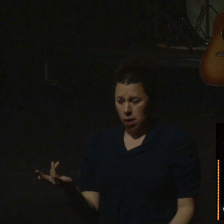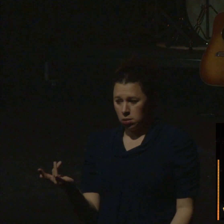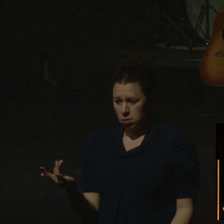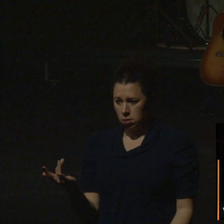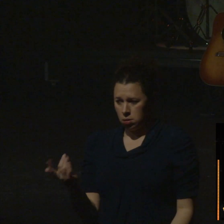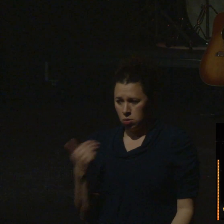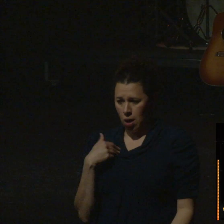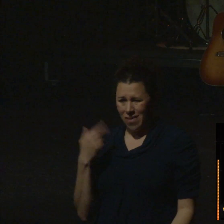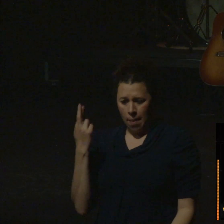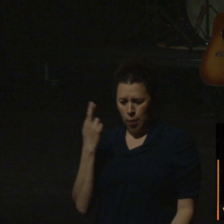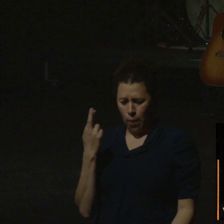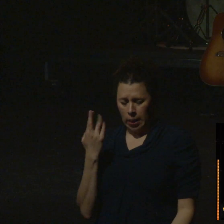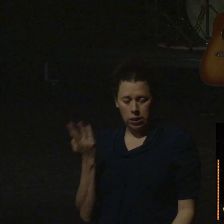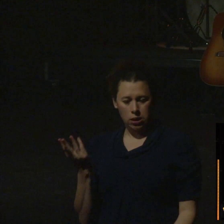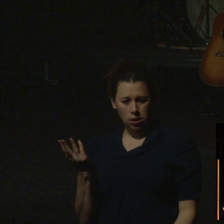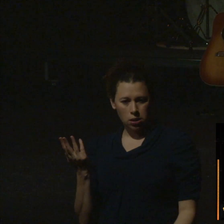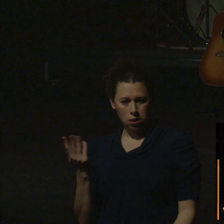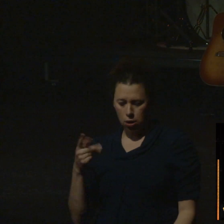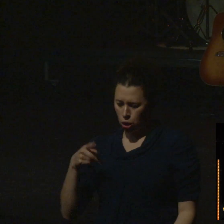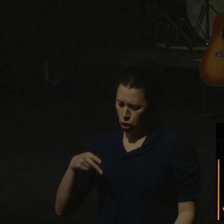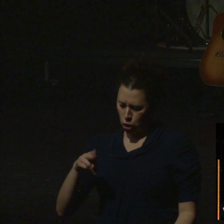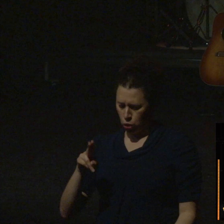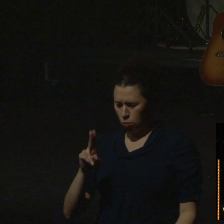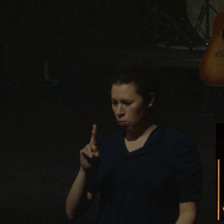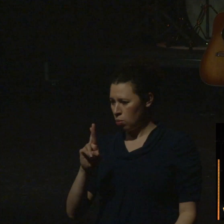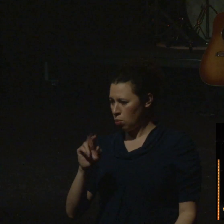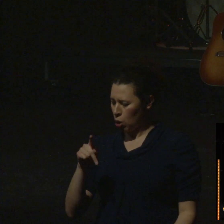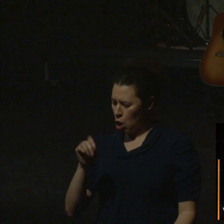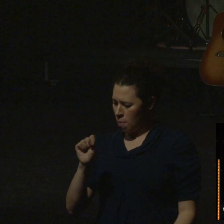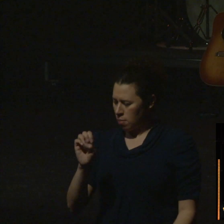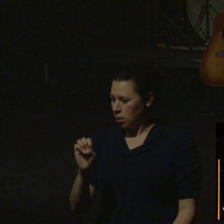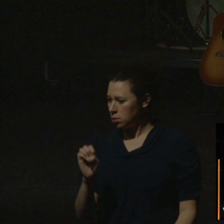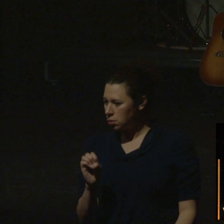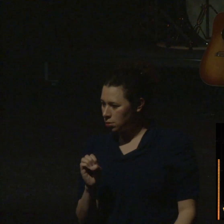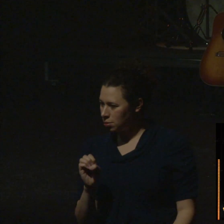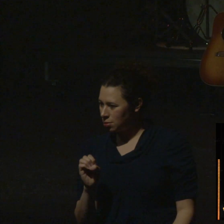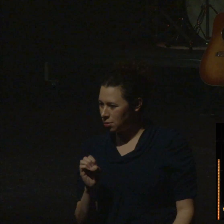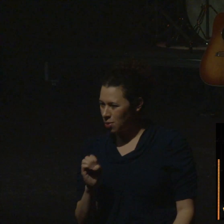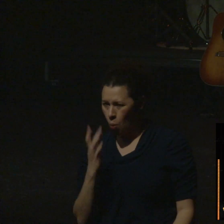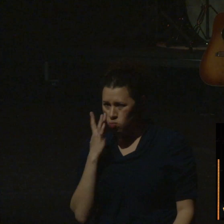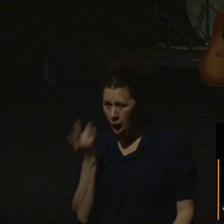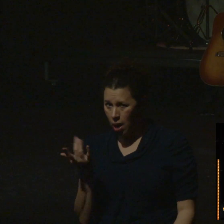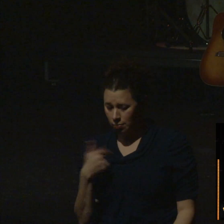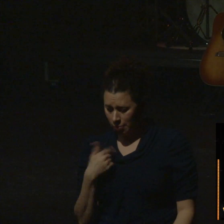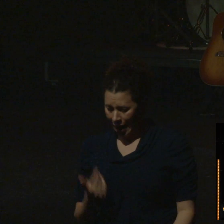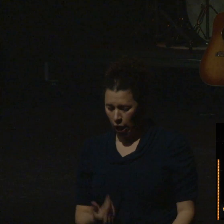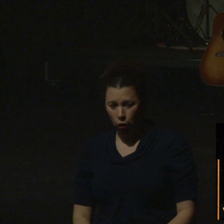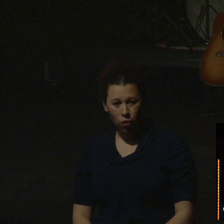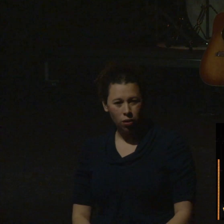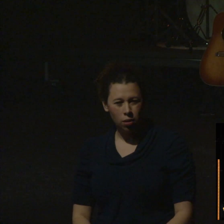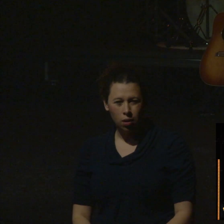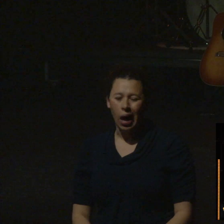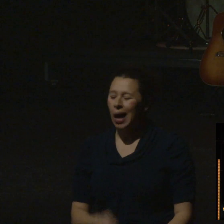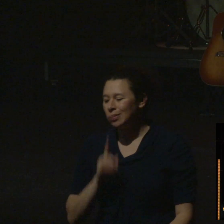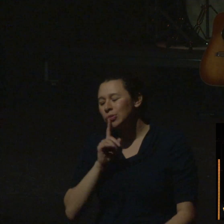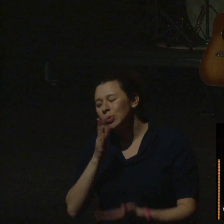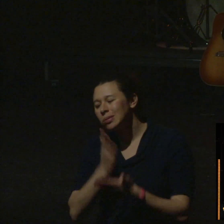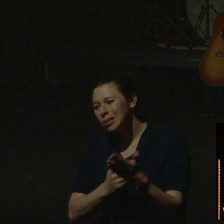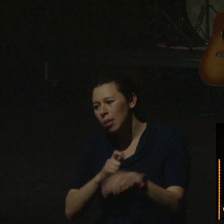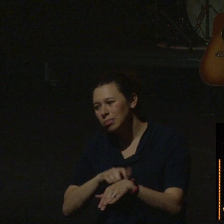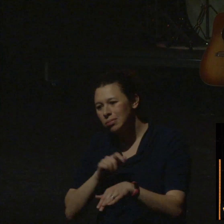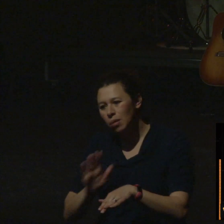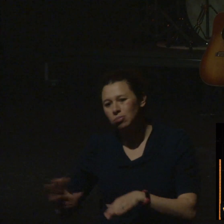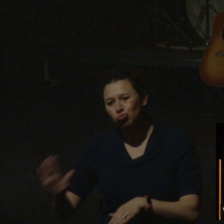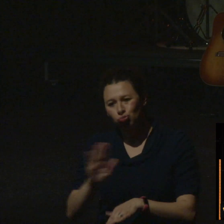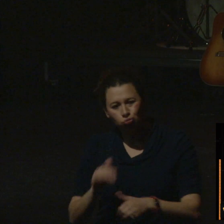a purpose? Is life random? I'm pretty sure at some point in your own life, you've looked at yourself in